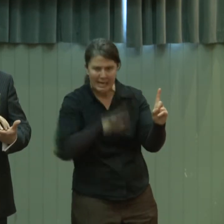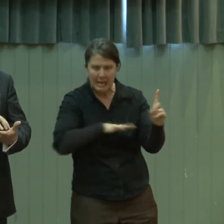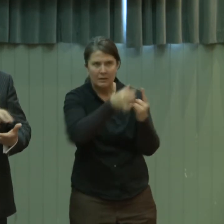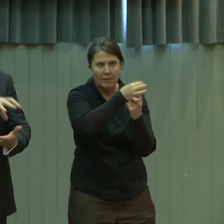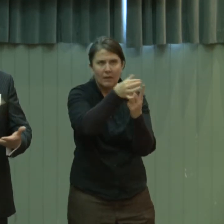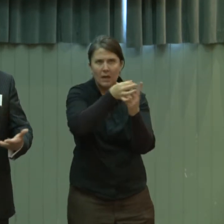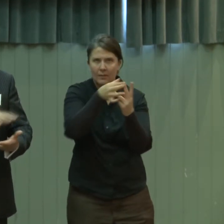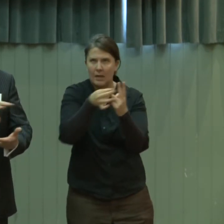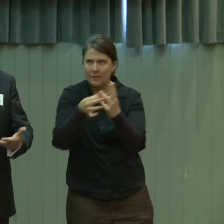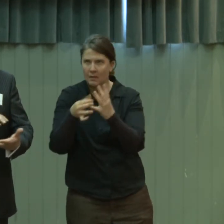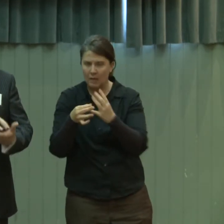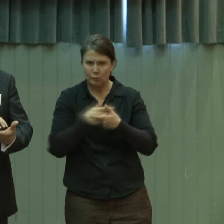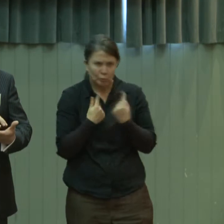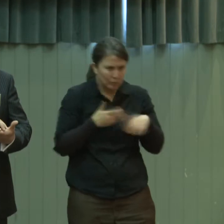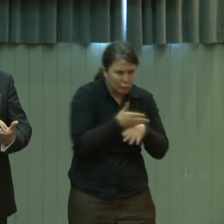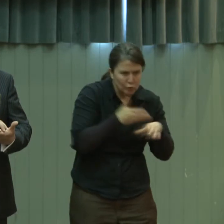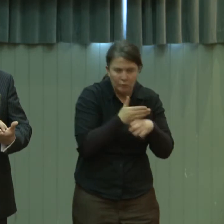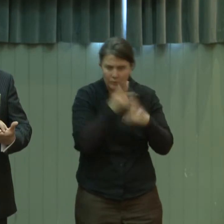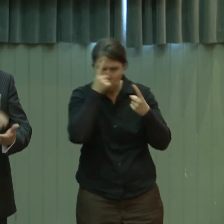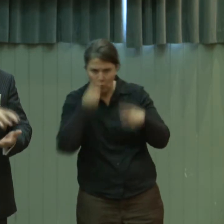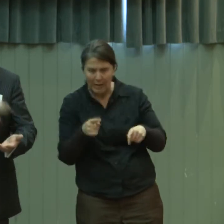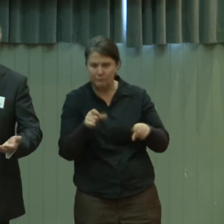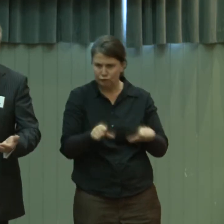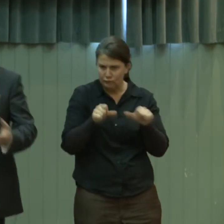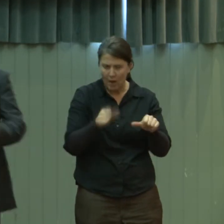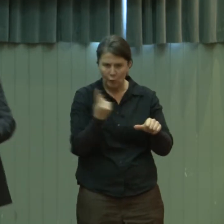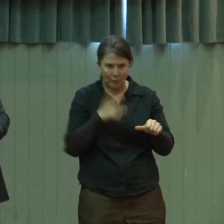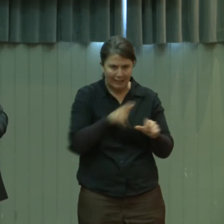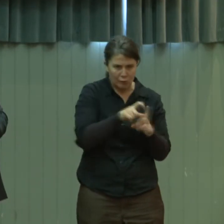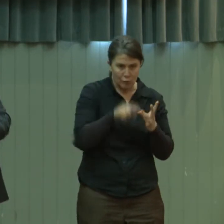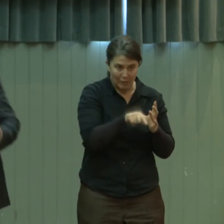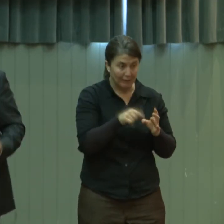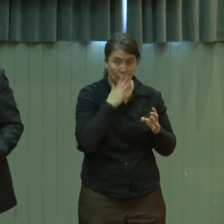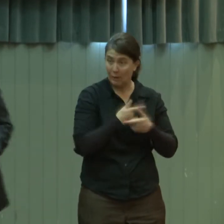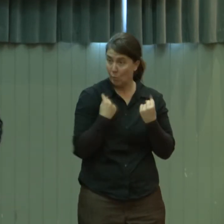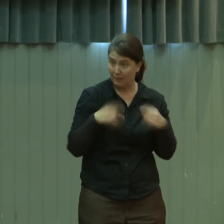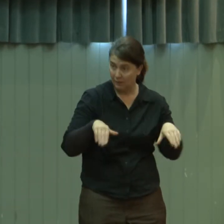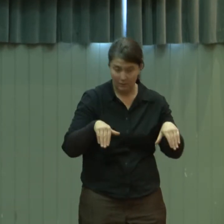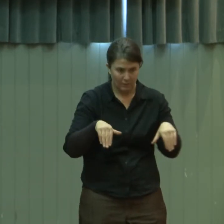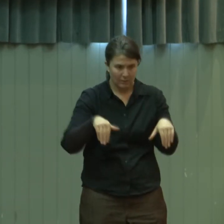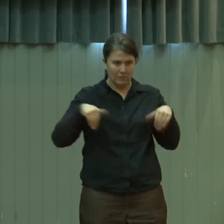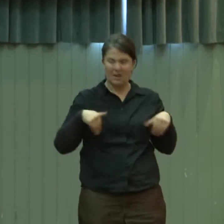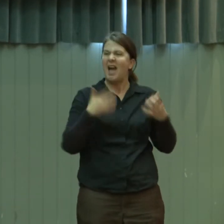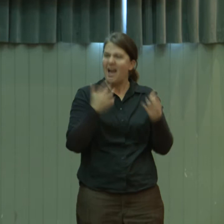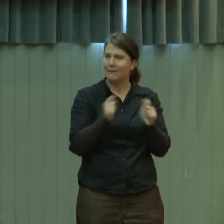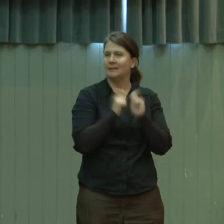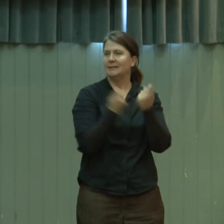of work, we identify all the pieces of work that need to be done, and then when we pull out, the team is still there, supporting